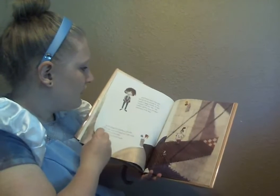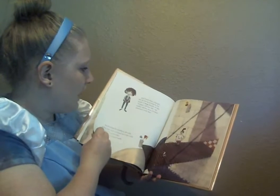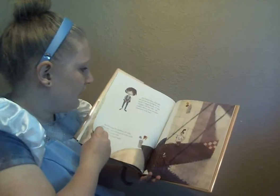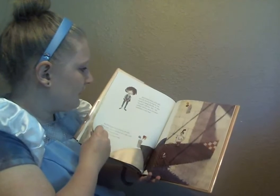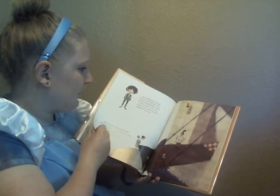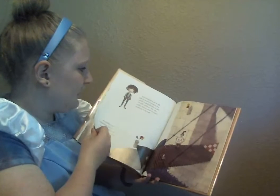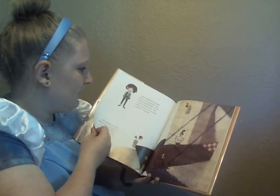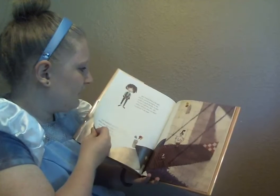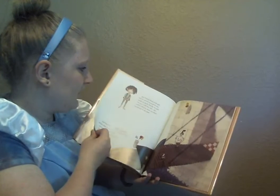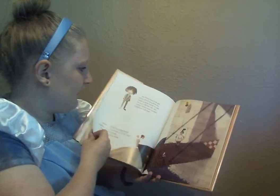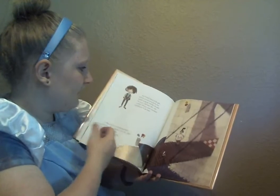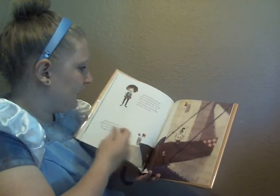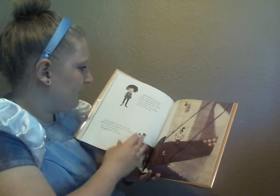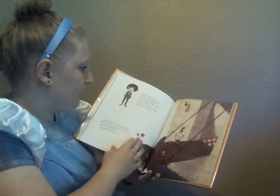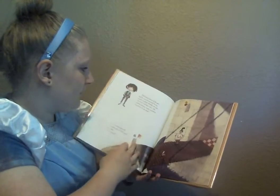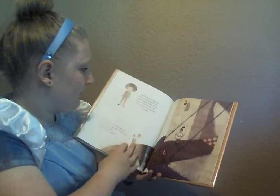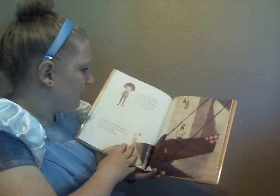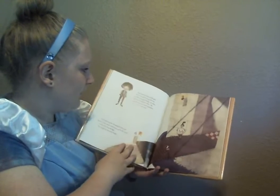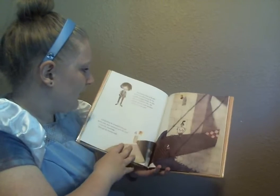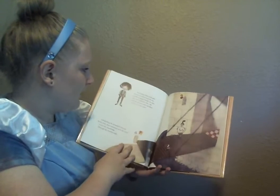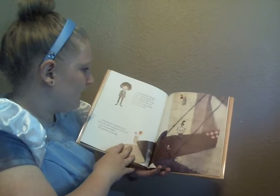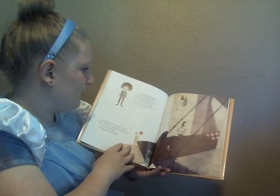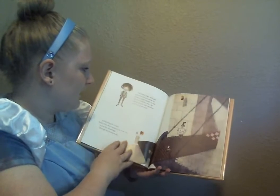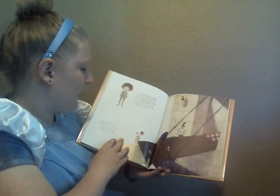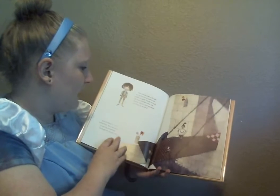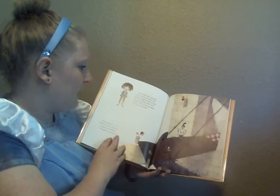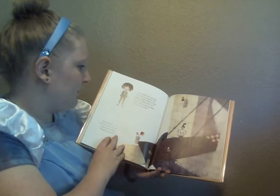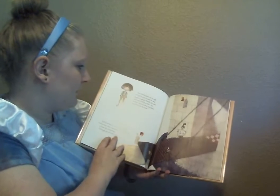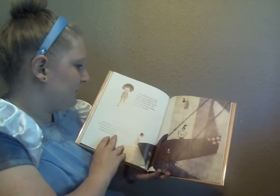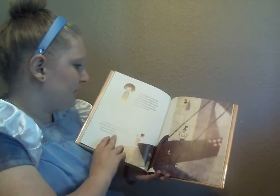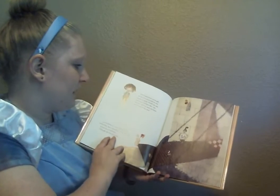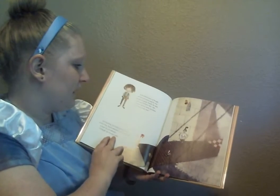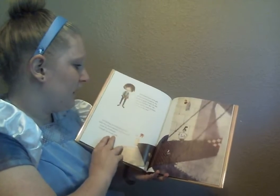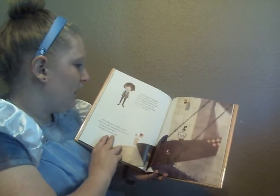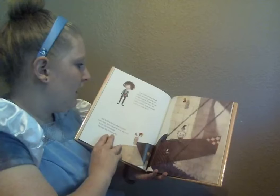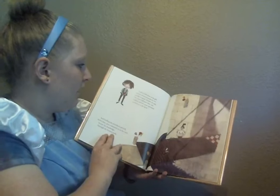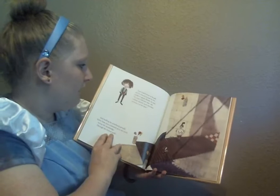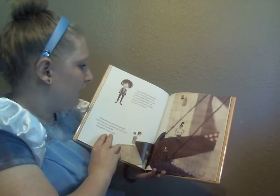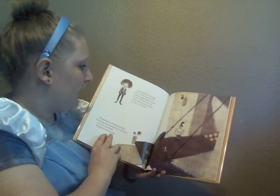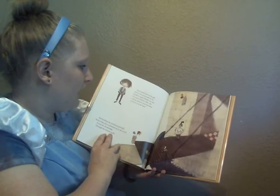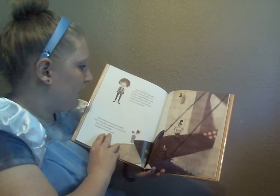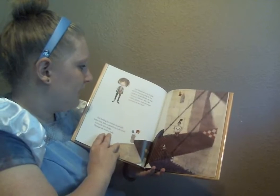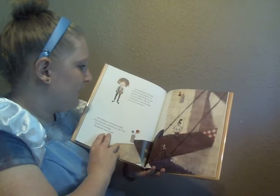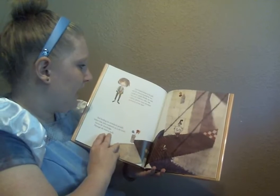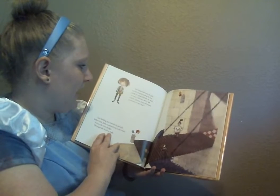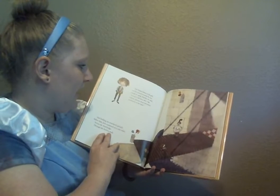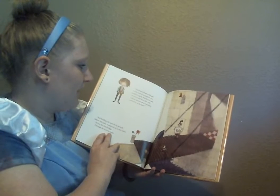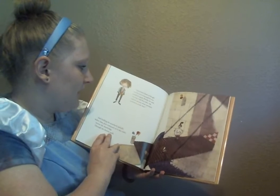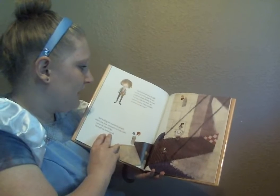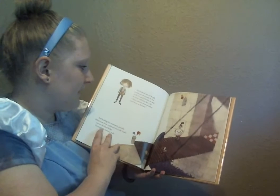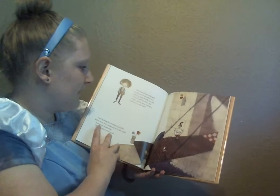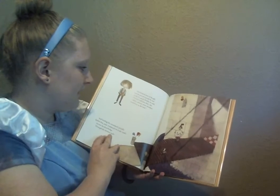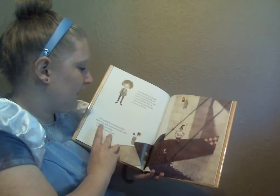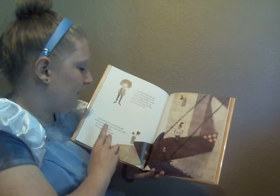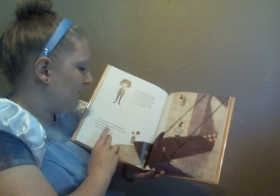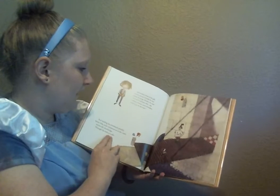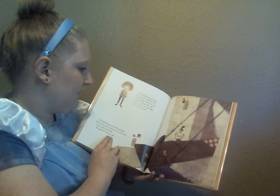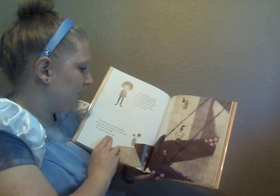Jack looked down at his gift, and for several seconds he was unable to speak. Finally he said, "At least I still have this,